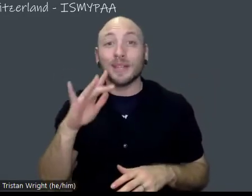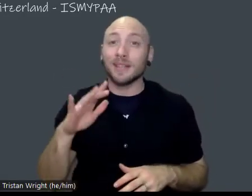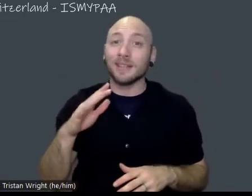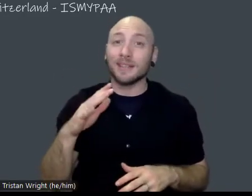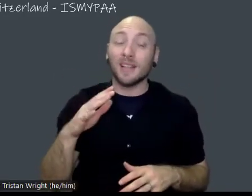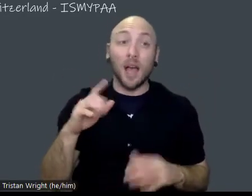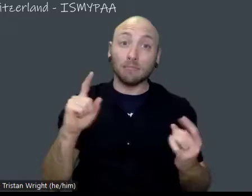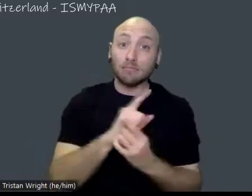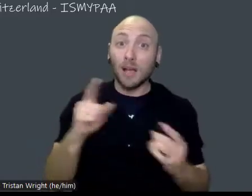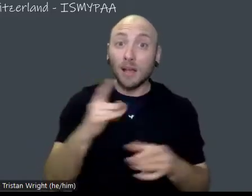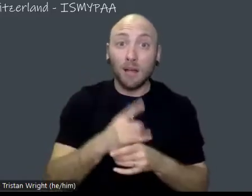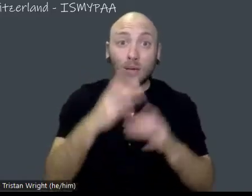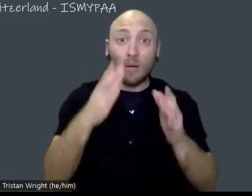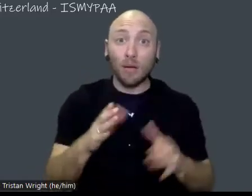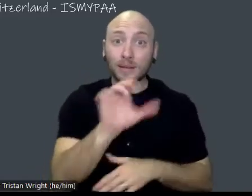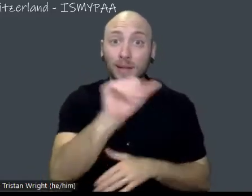fellows